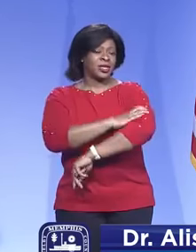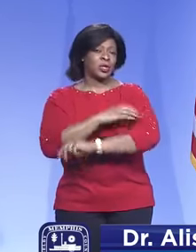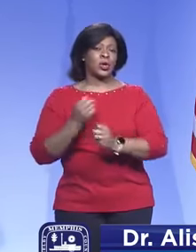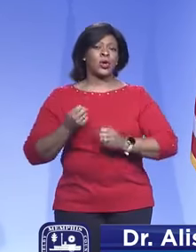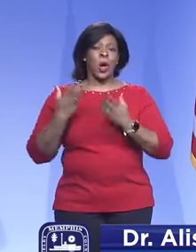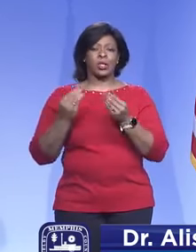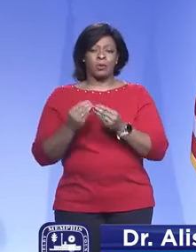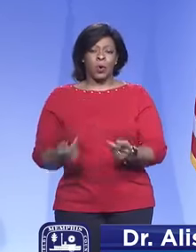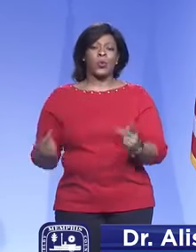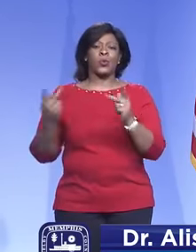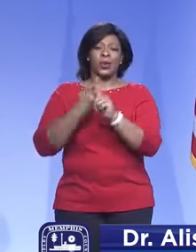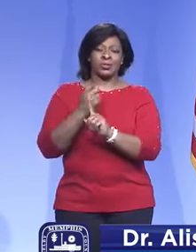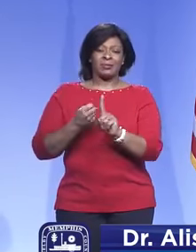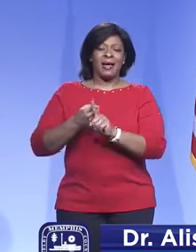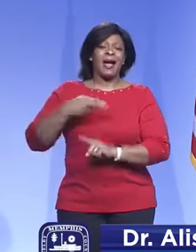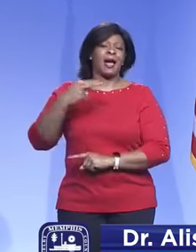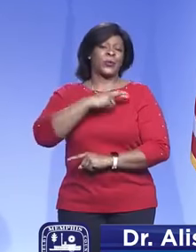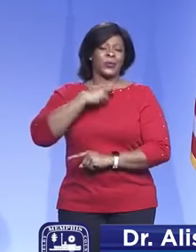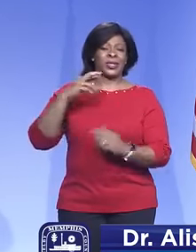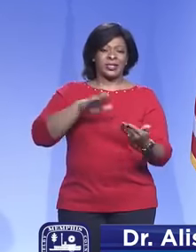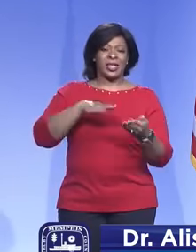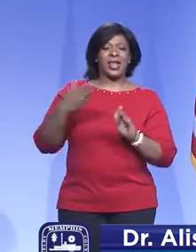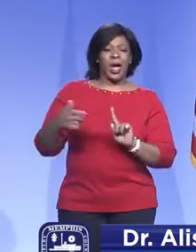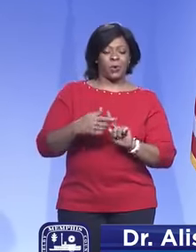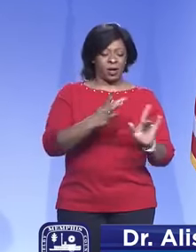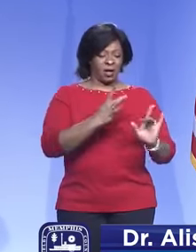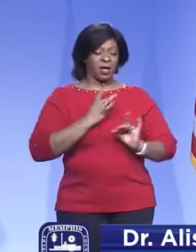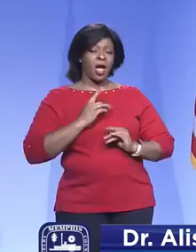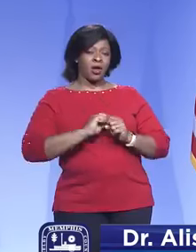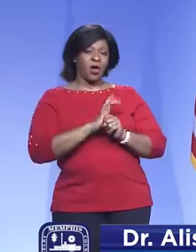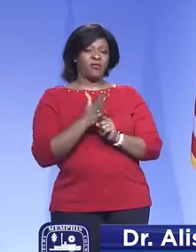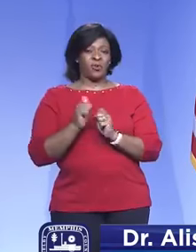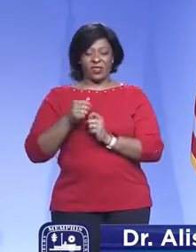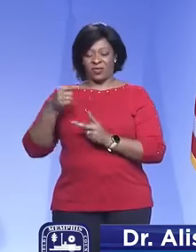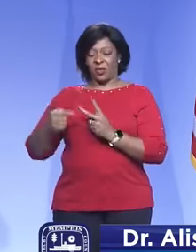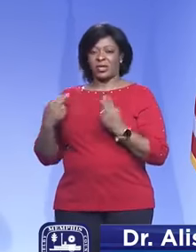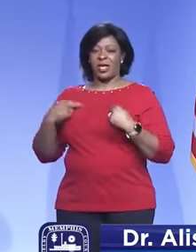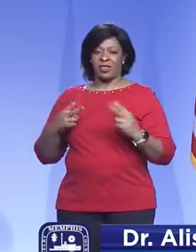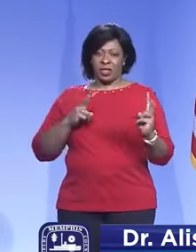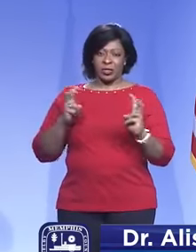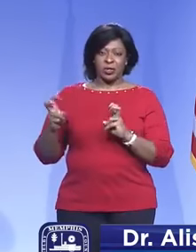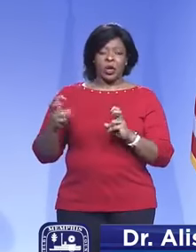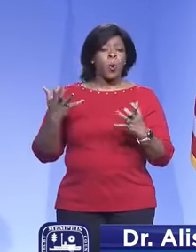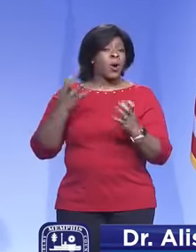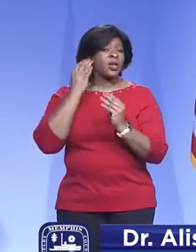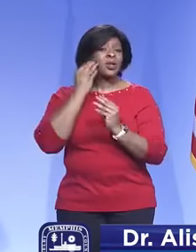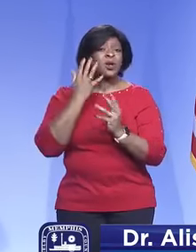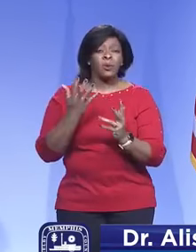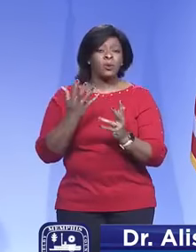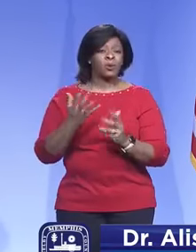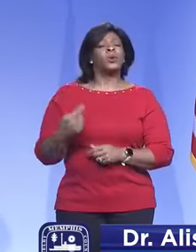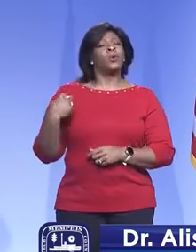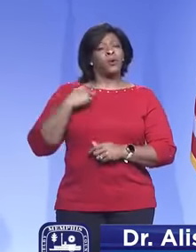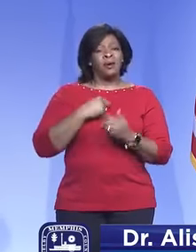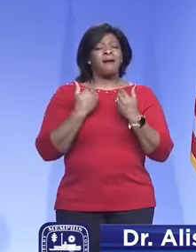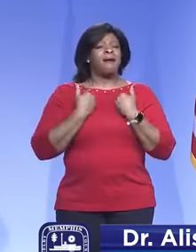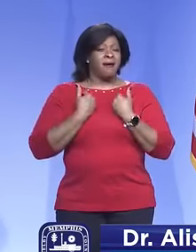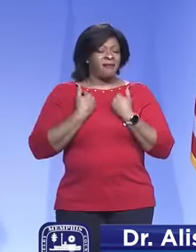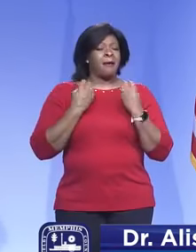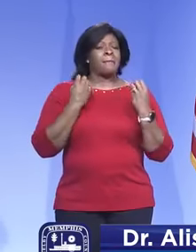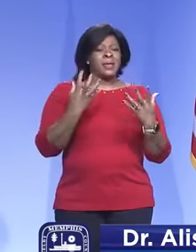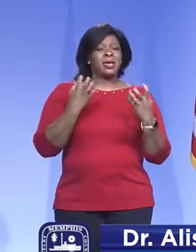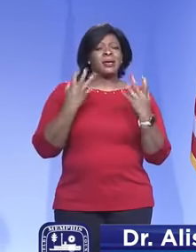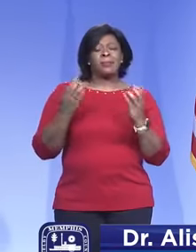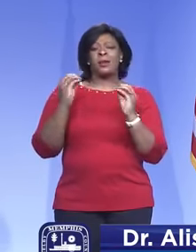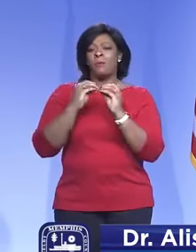which impacts one's risk of dying from COVID. But I also wanted to note that because we do have many